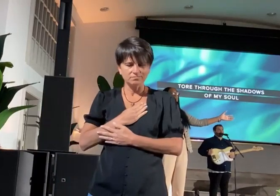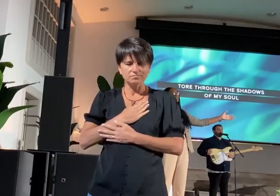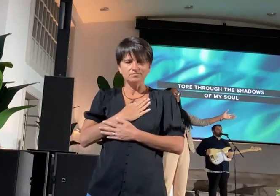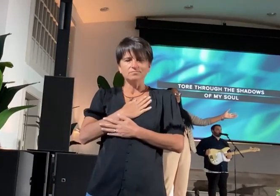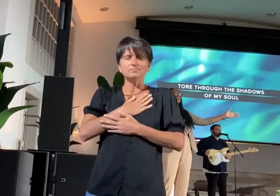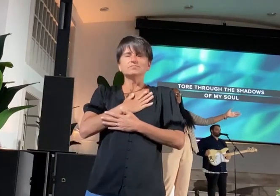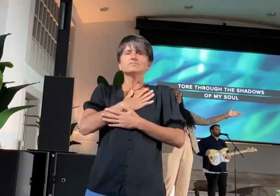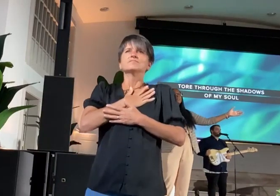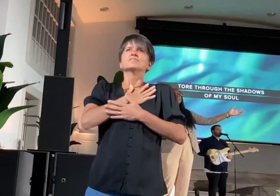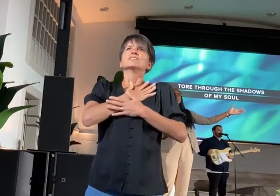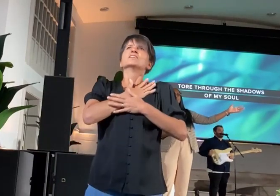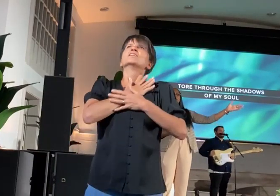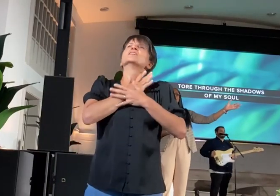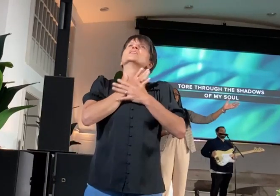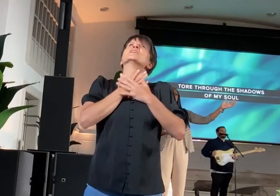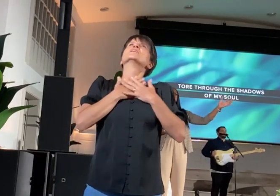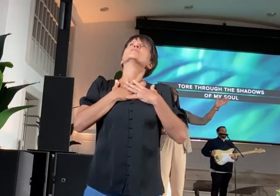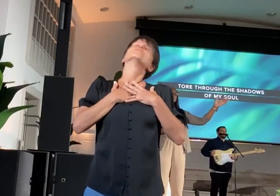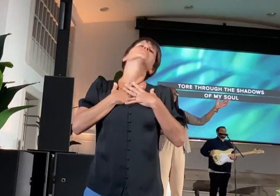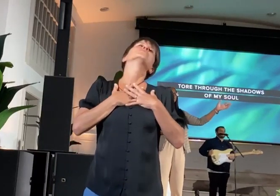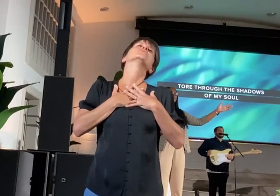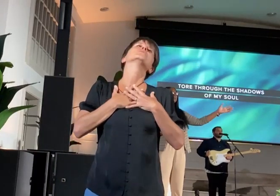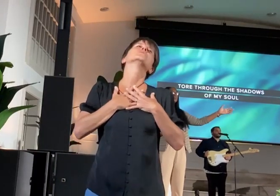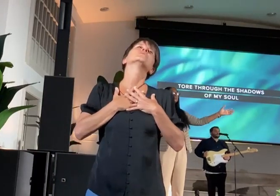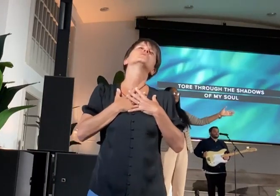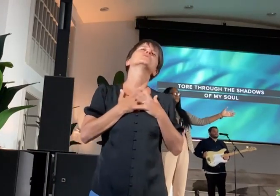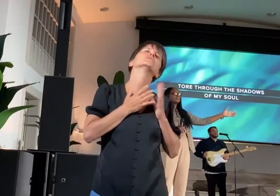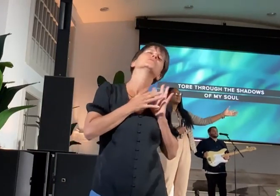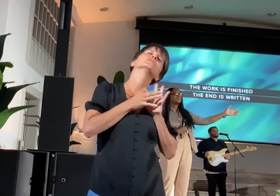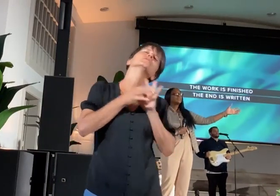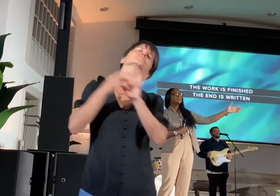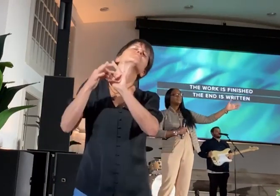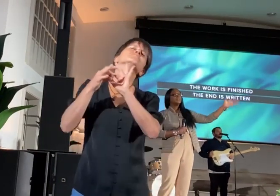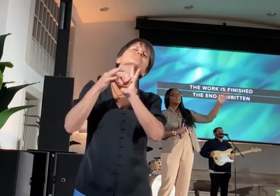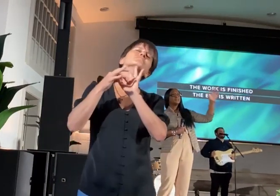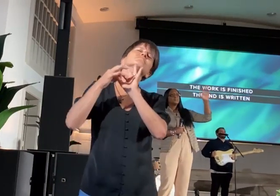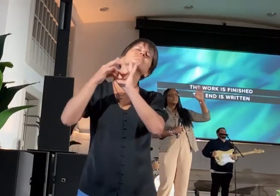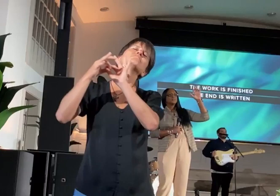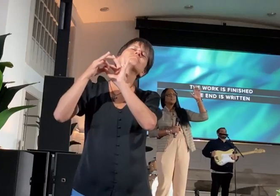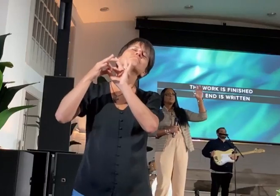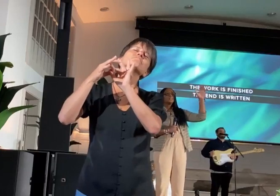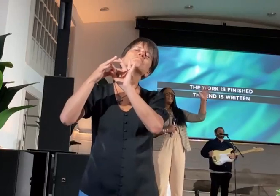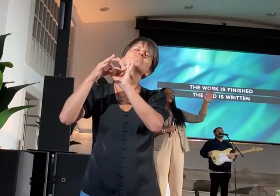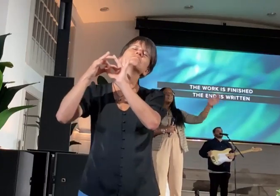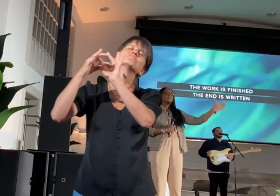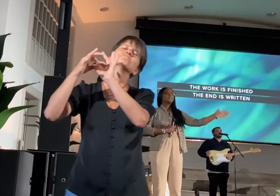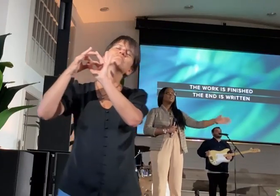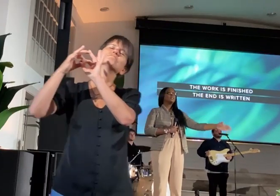Thank you.